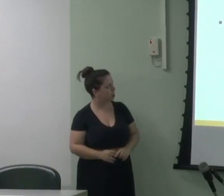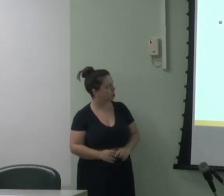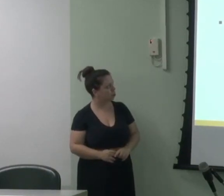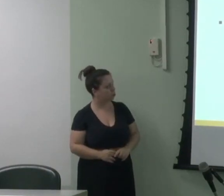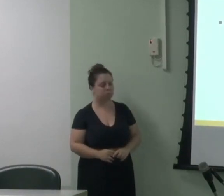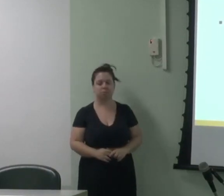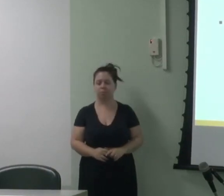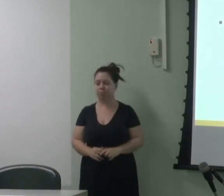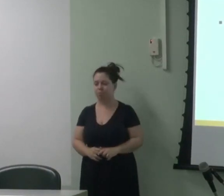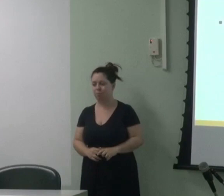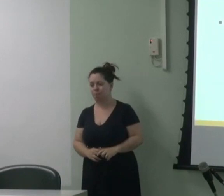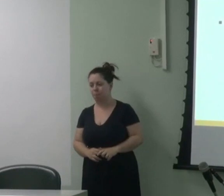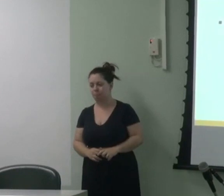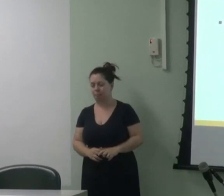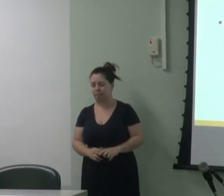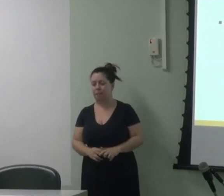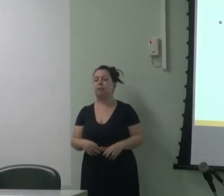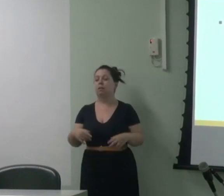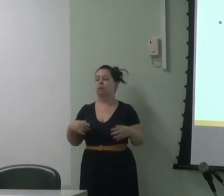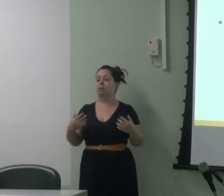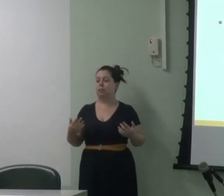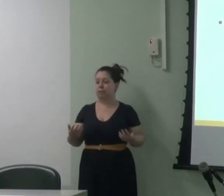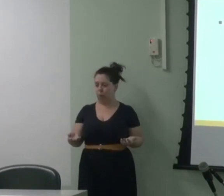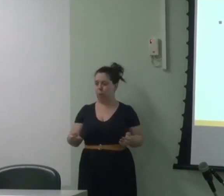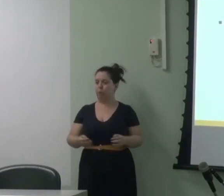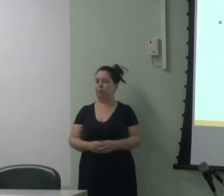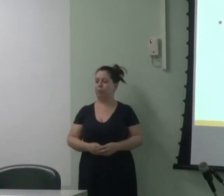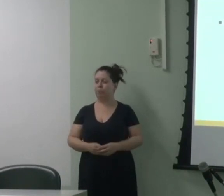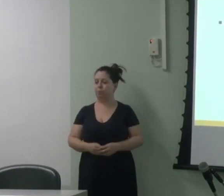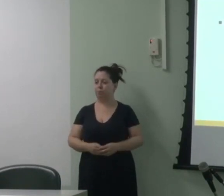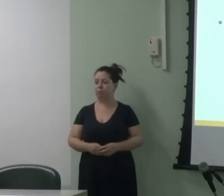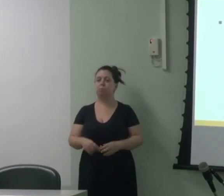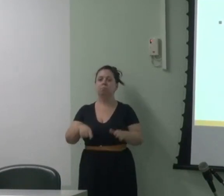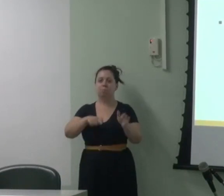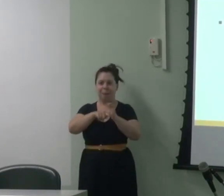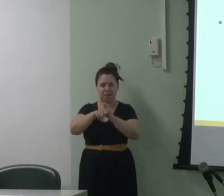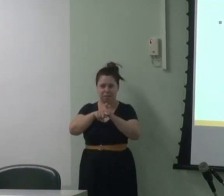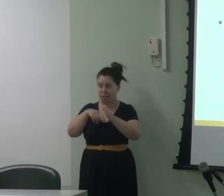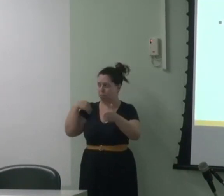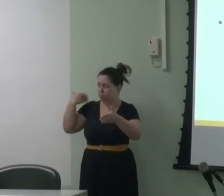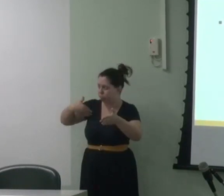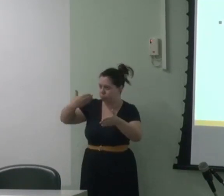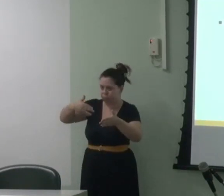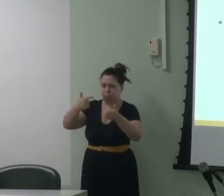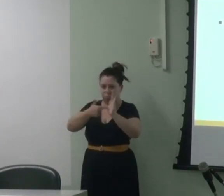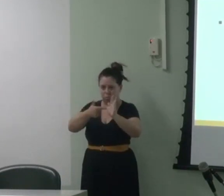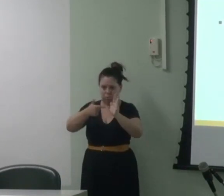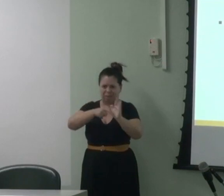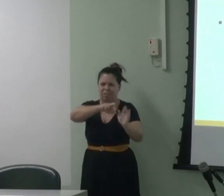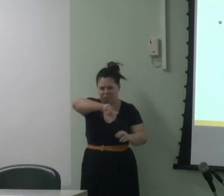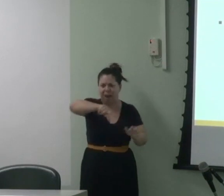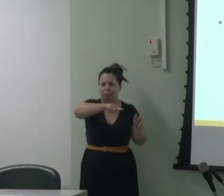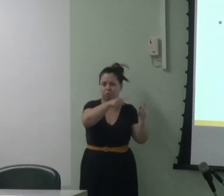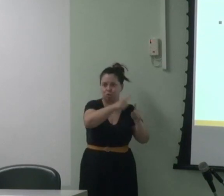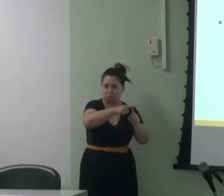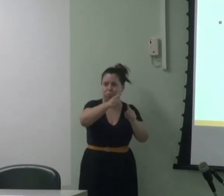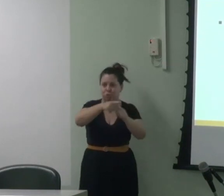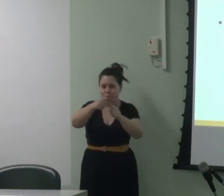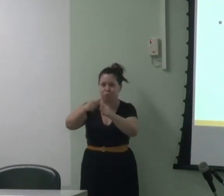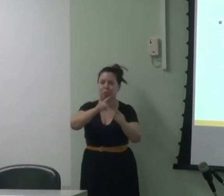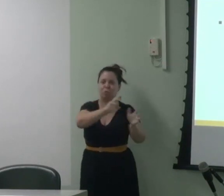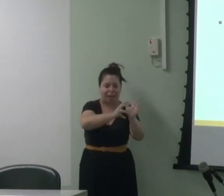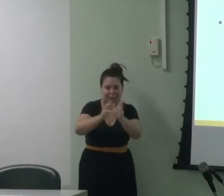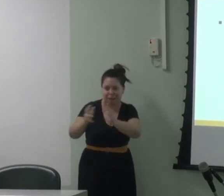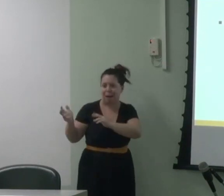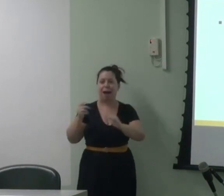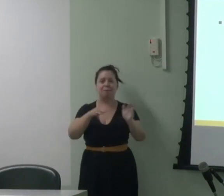So how can these resources be used for typology? So I start